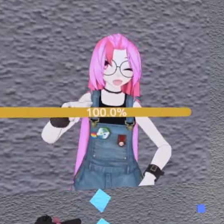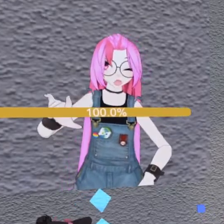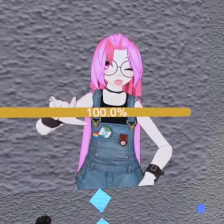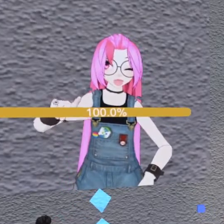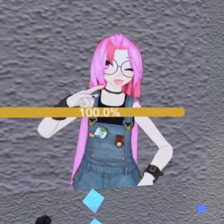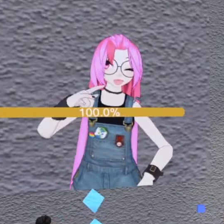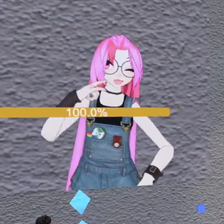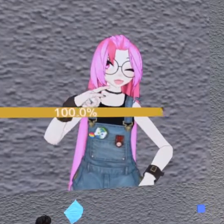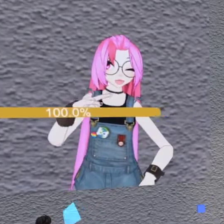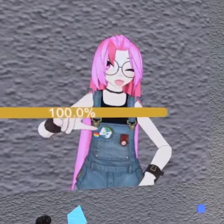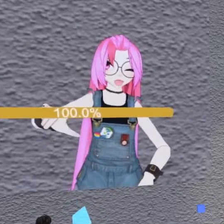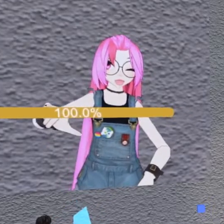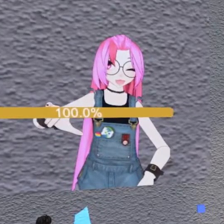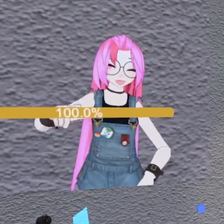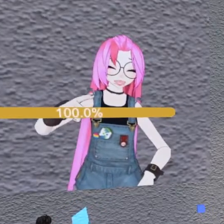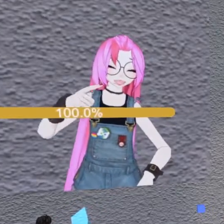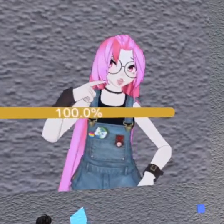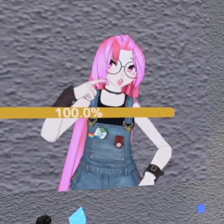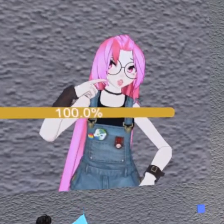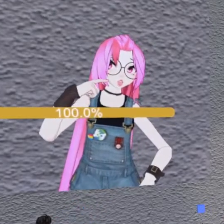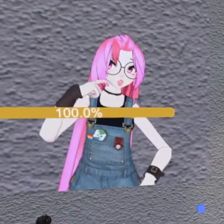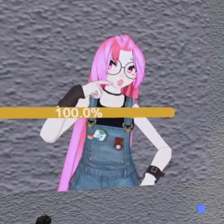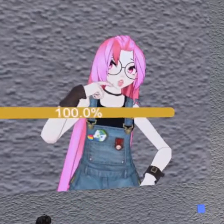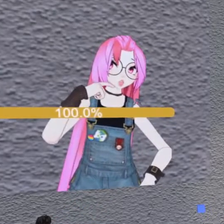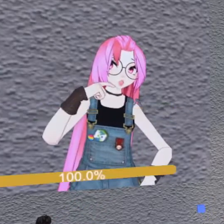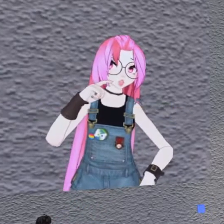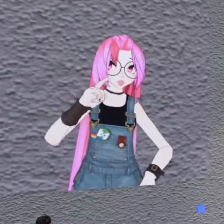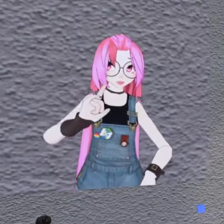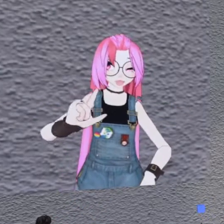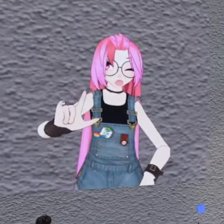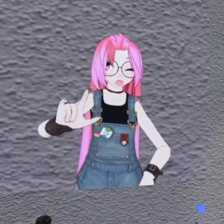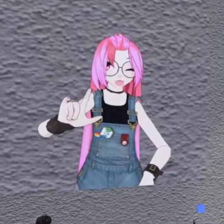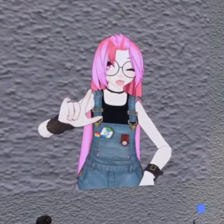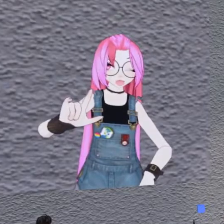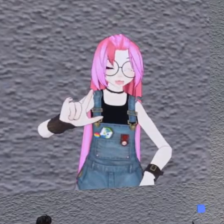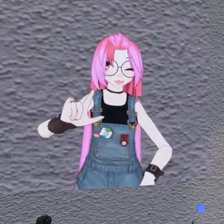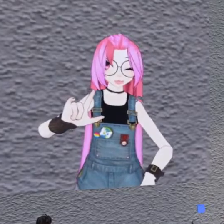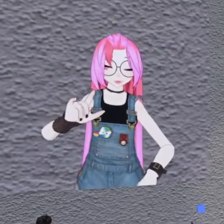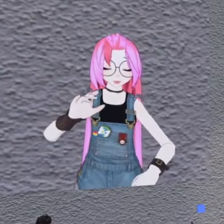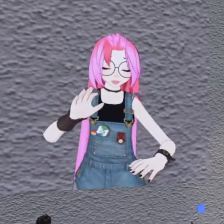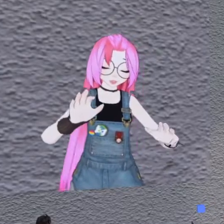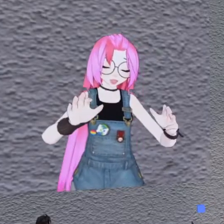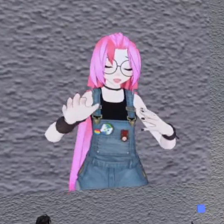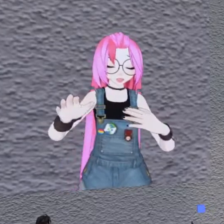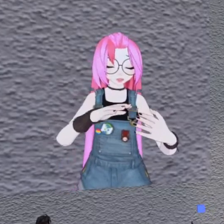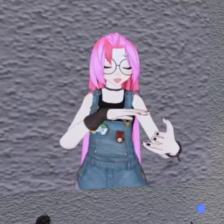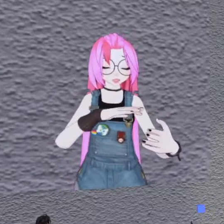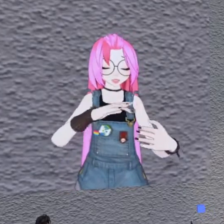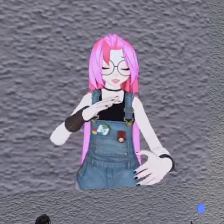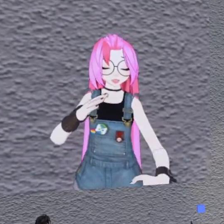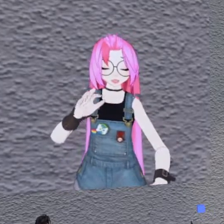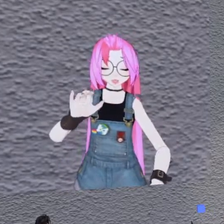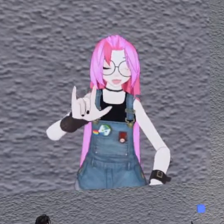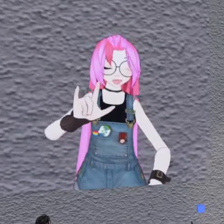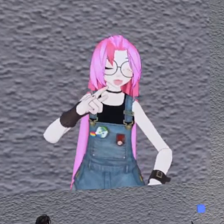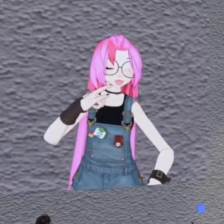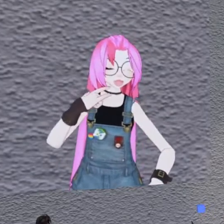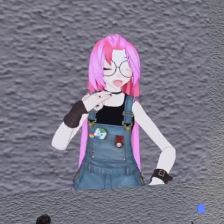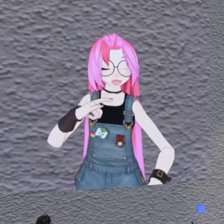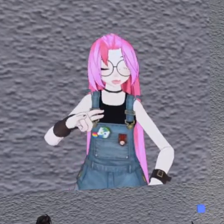you, like straight down. But I've seen gold signed like pointed to I love you because it's like mashes together. So if you see people doing